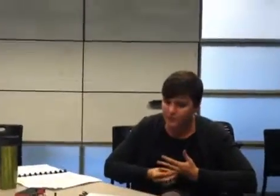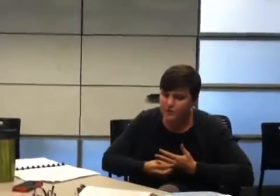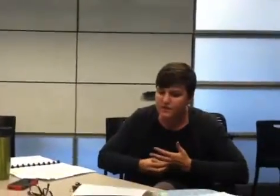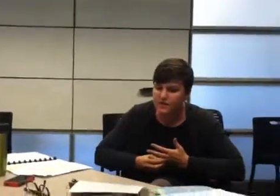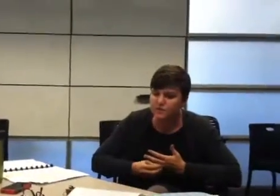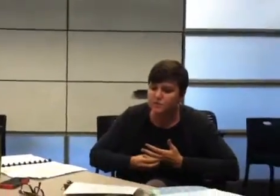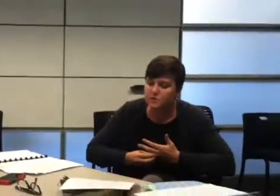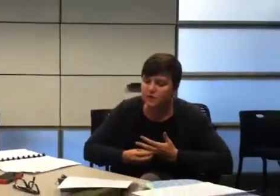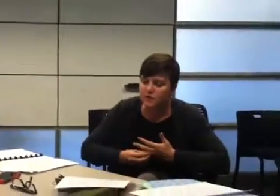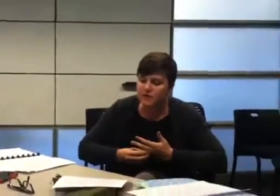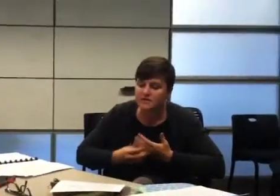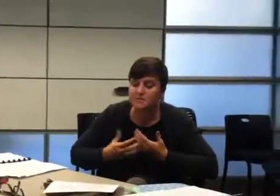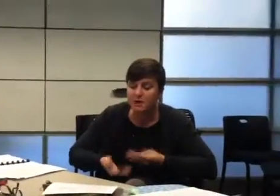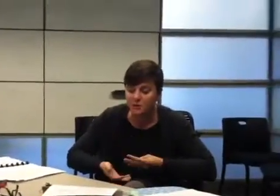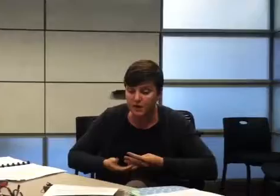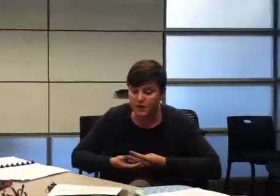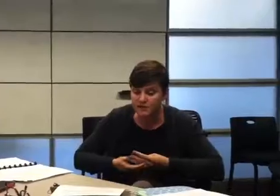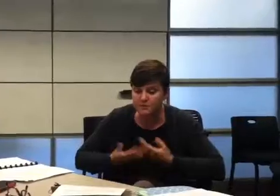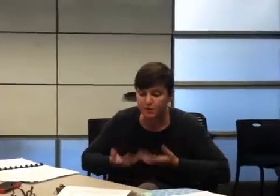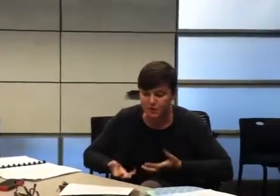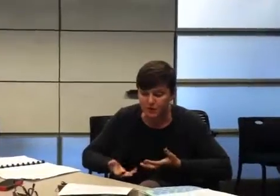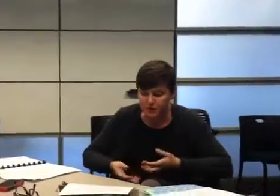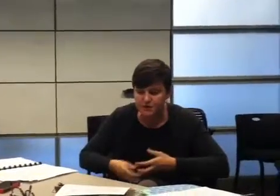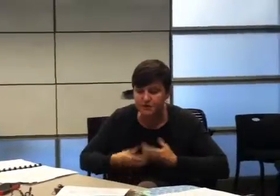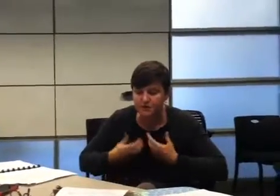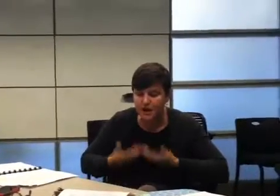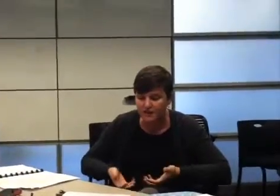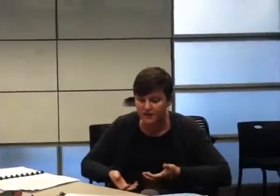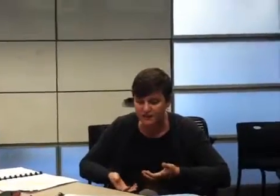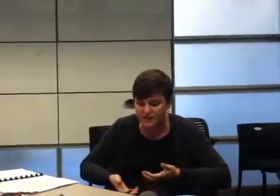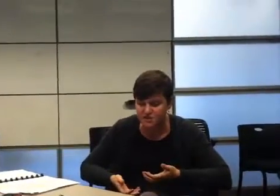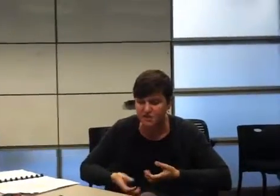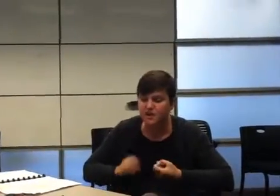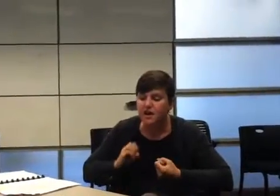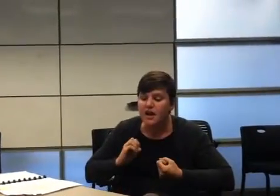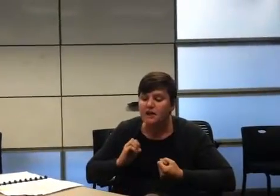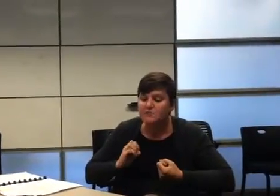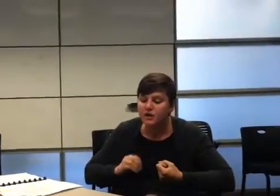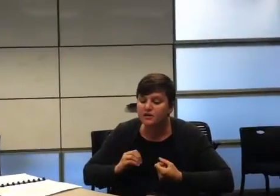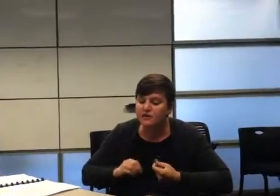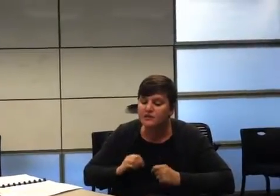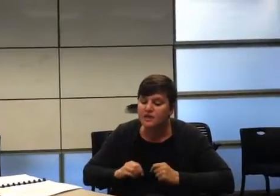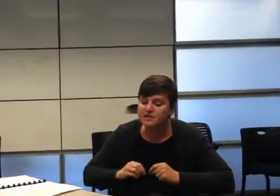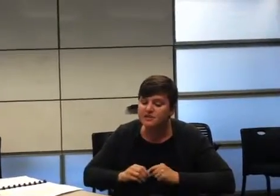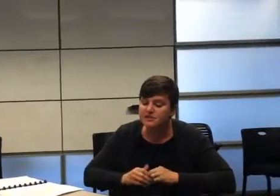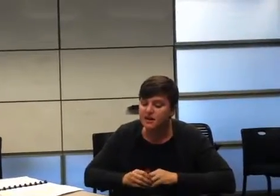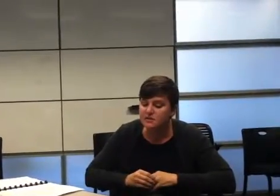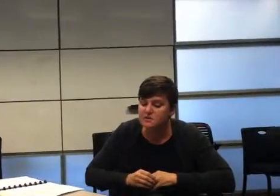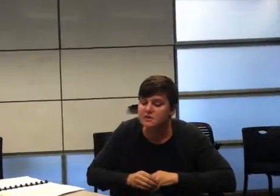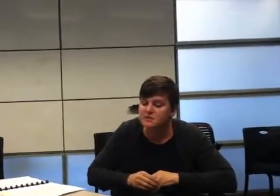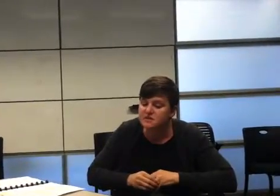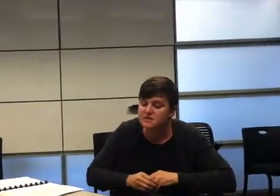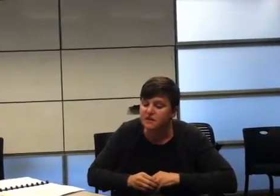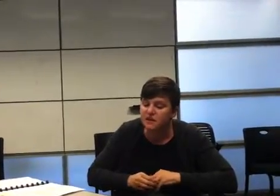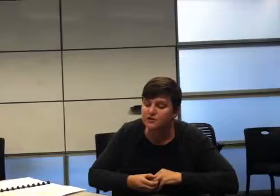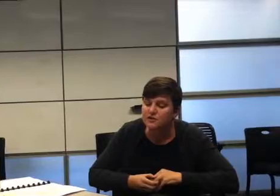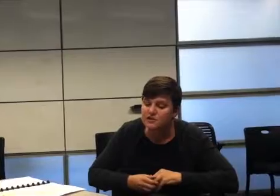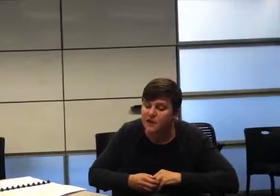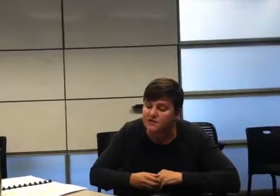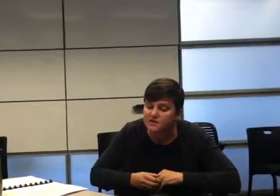You think it would be worthwhile to memorize, put on a poster, or have on a t-shirt. And mark those lines in your text with a specific color or style so